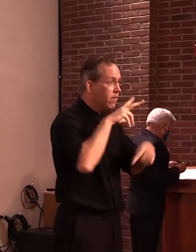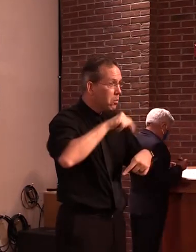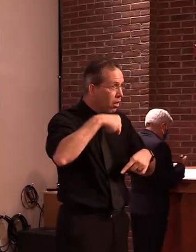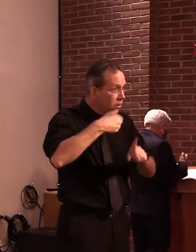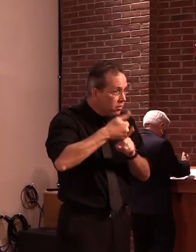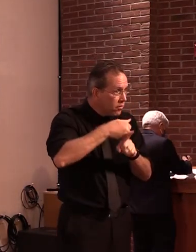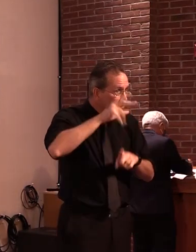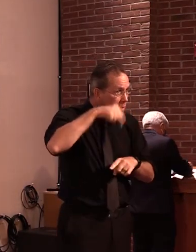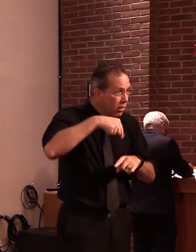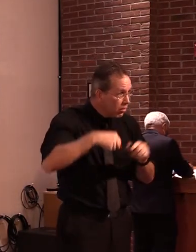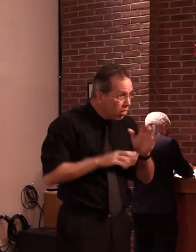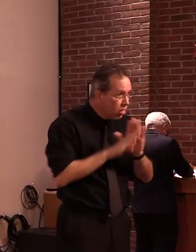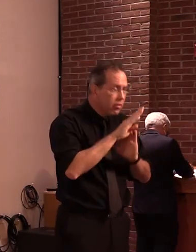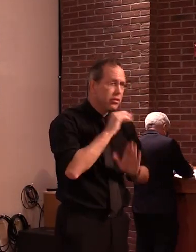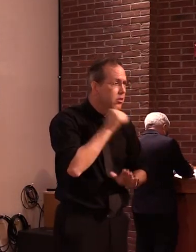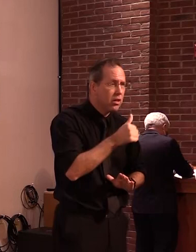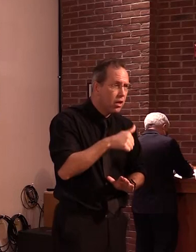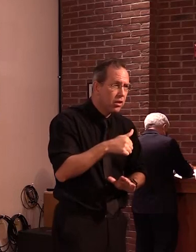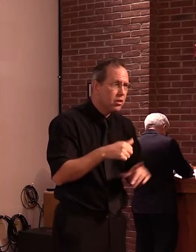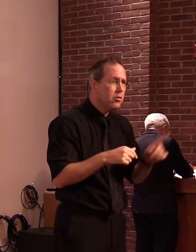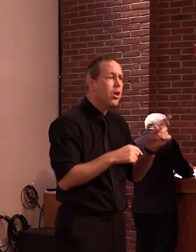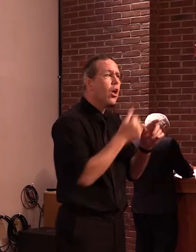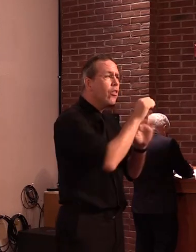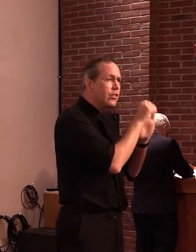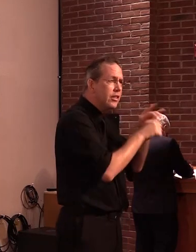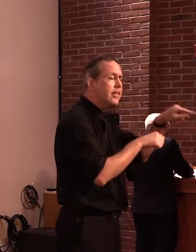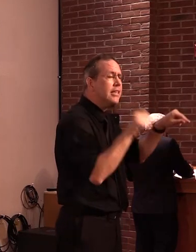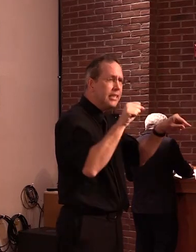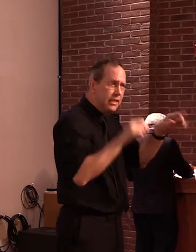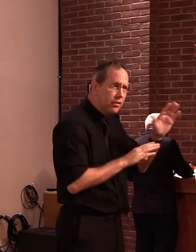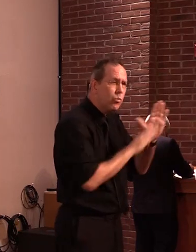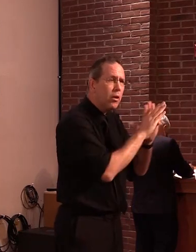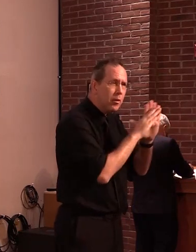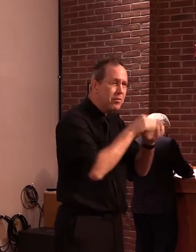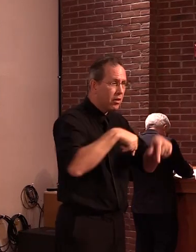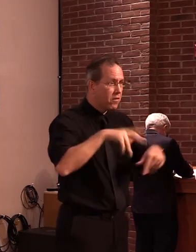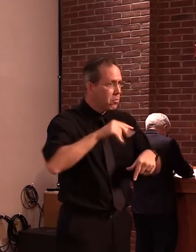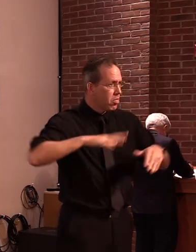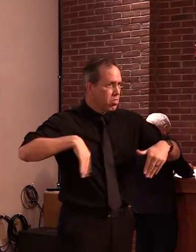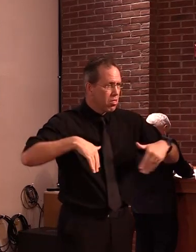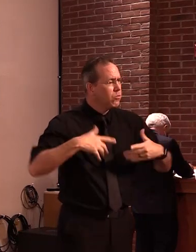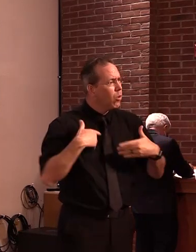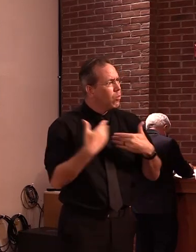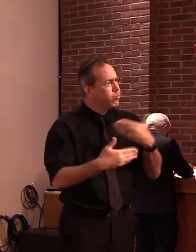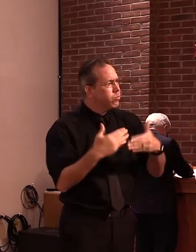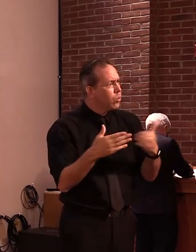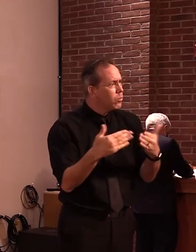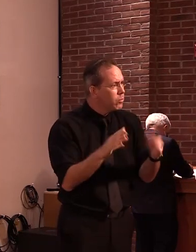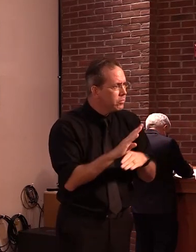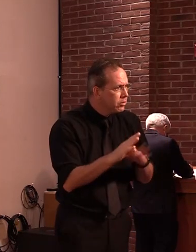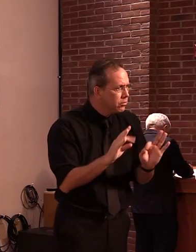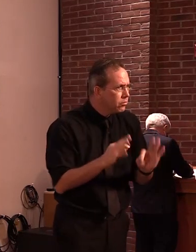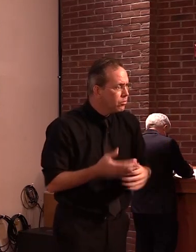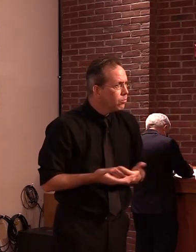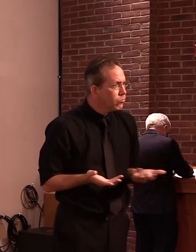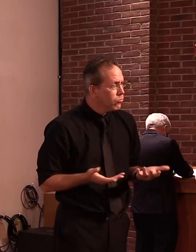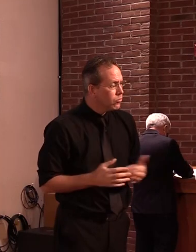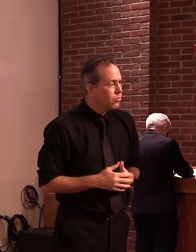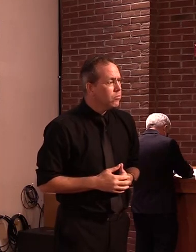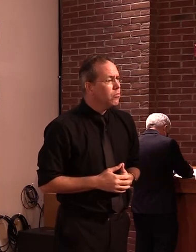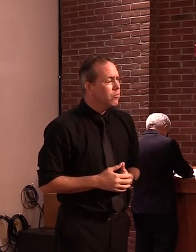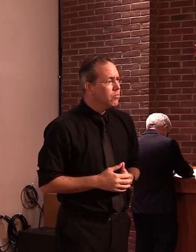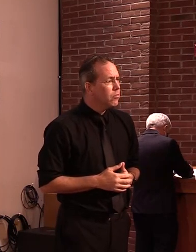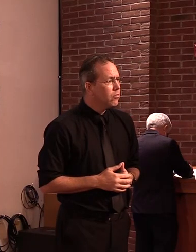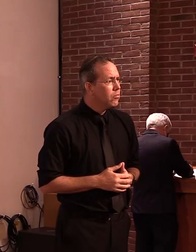that outside the state, but for those patrons, Vermonters that utilize these retail